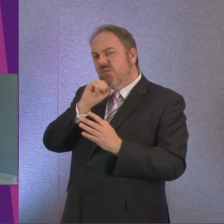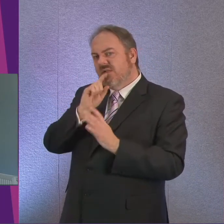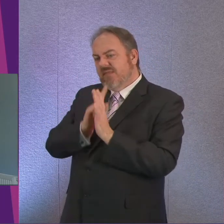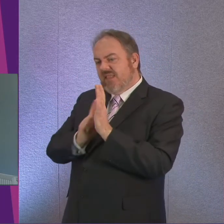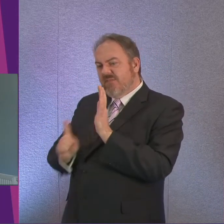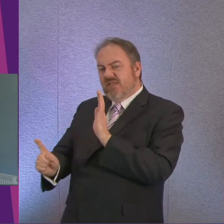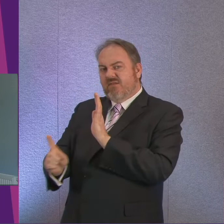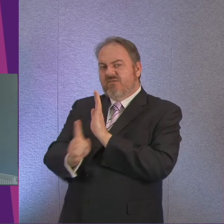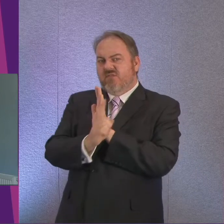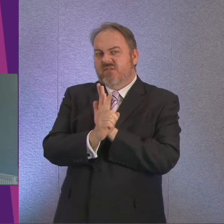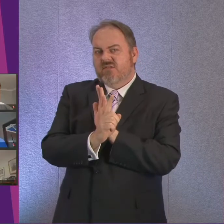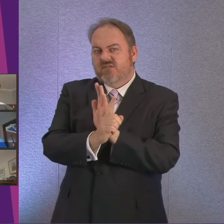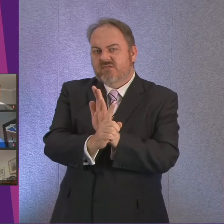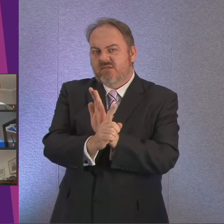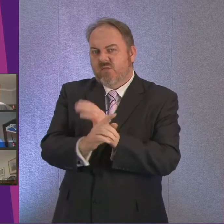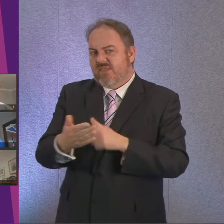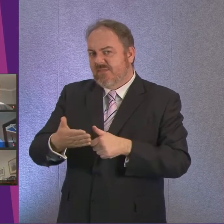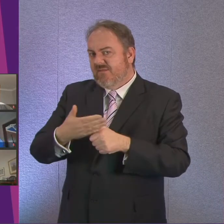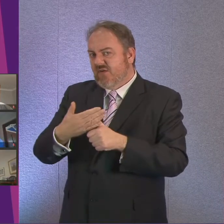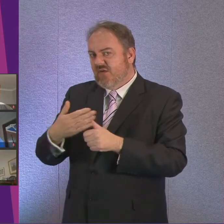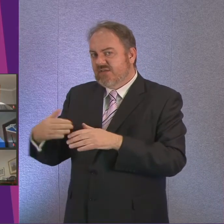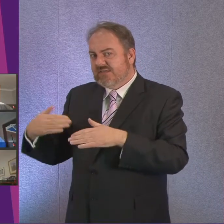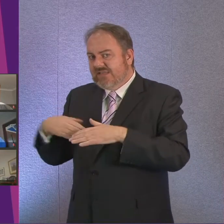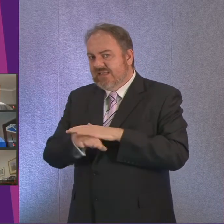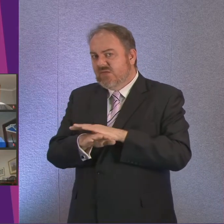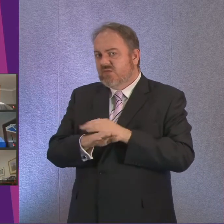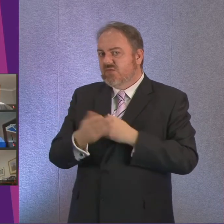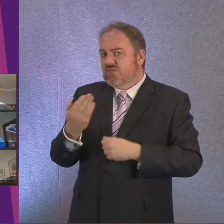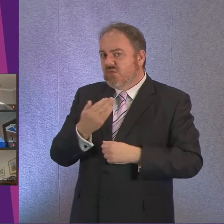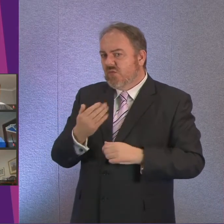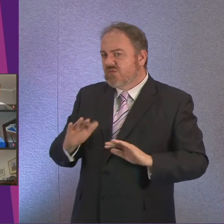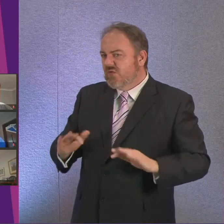education? Cabinet Secretary John Swinney.